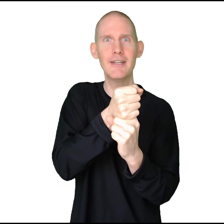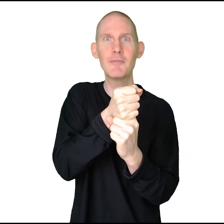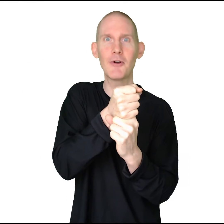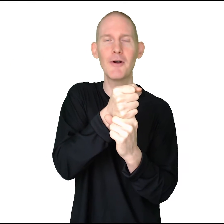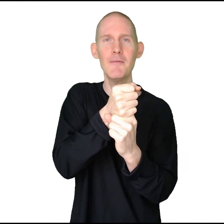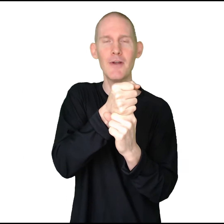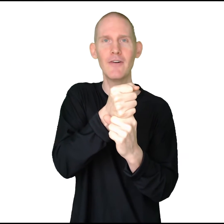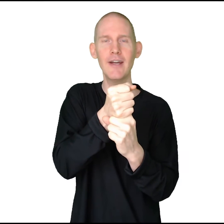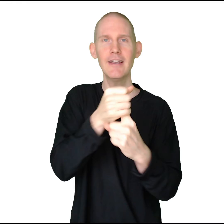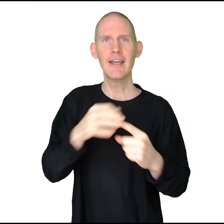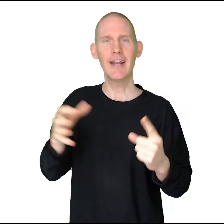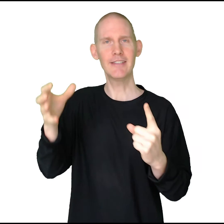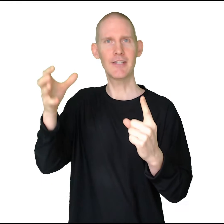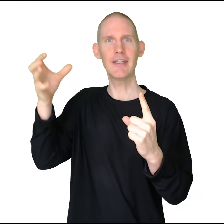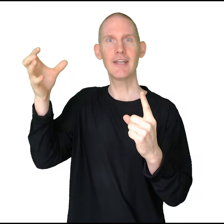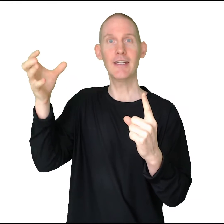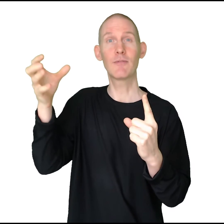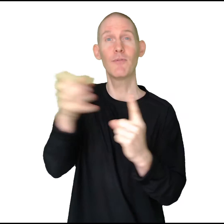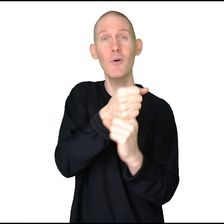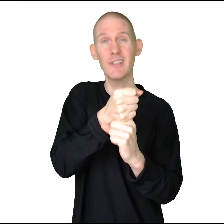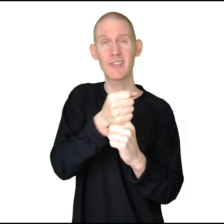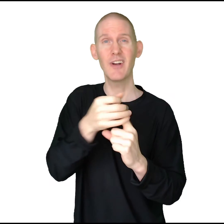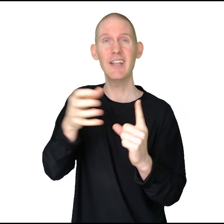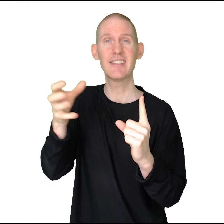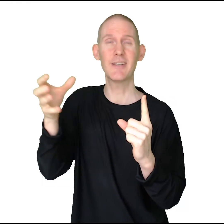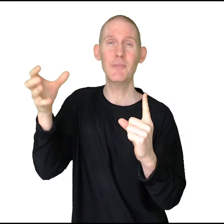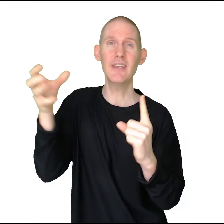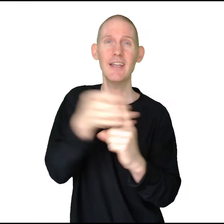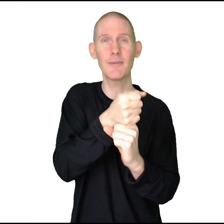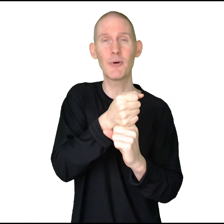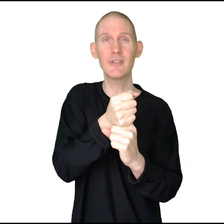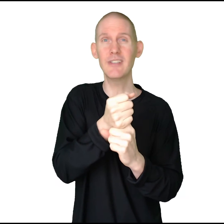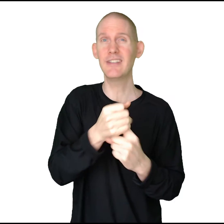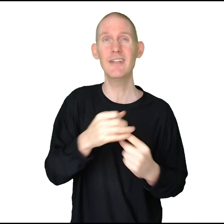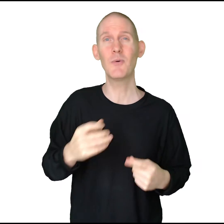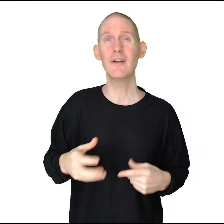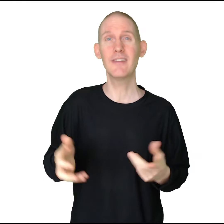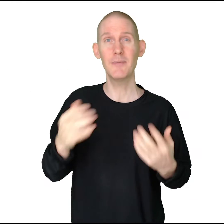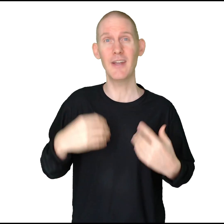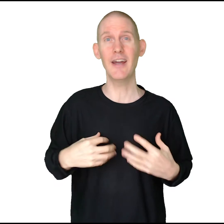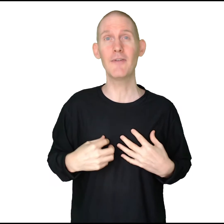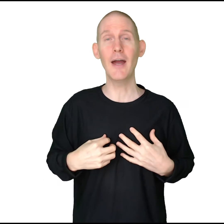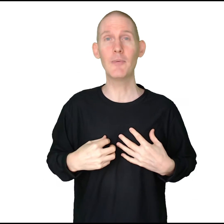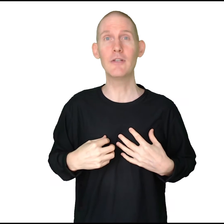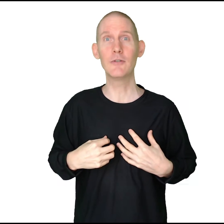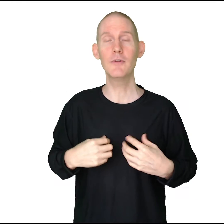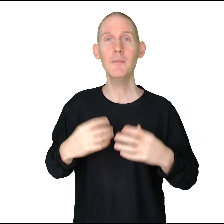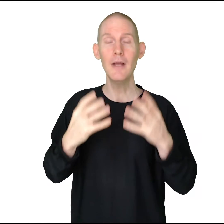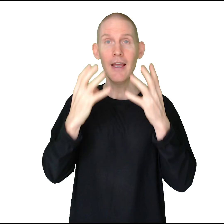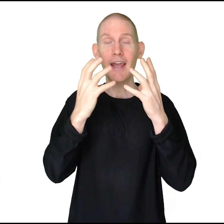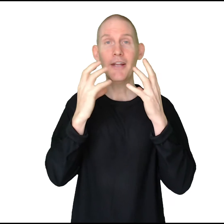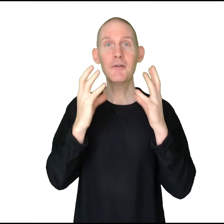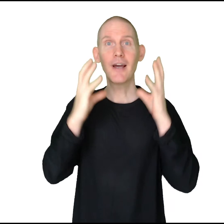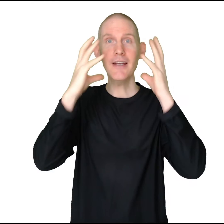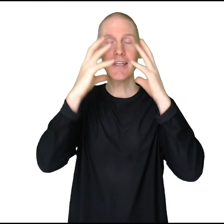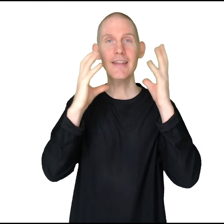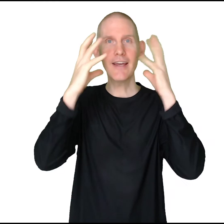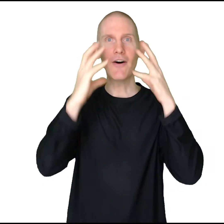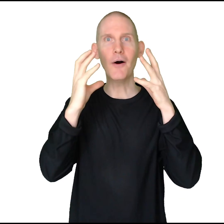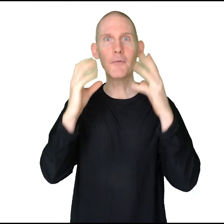him or her, right? And it's like, it's force, right? It's something that the person didn't want them to have happening to them. And you kind of get that all from